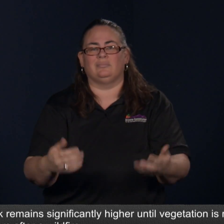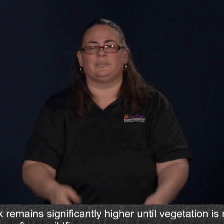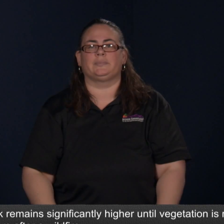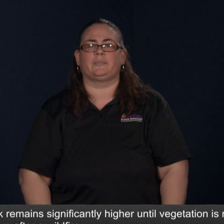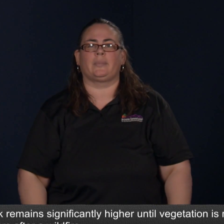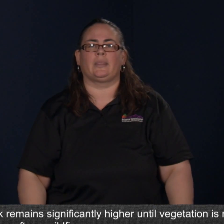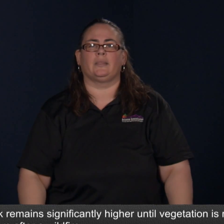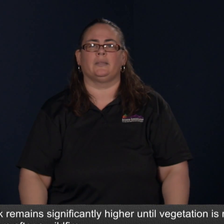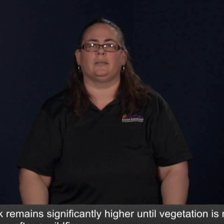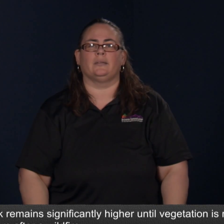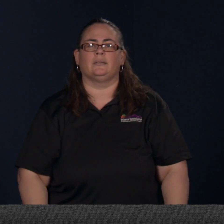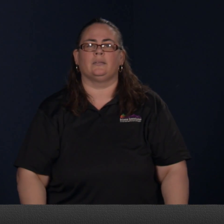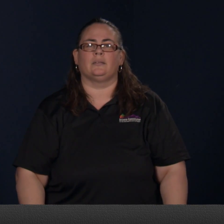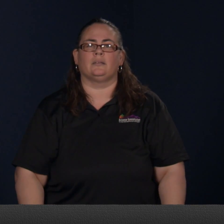wildfire.